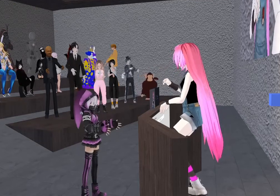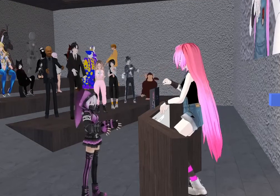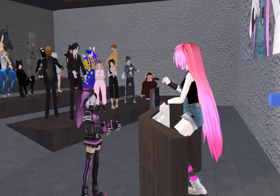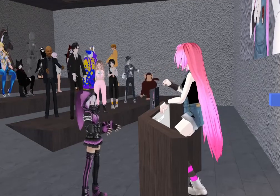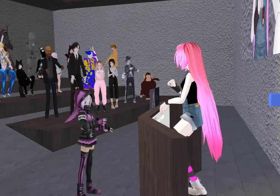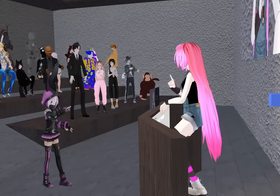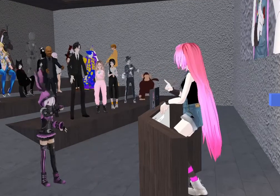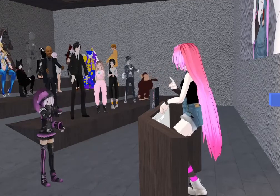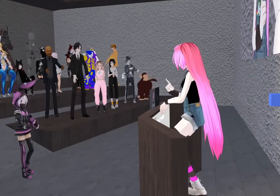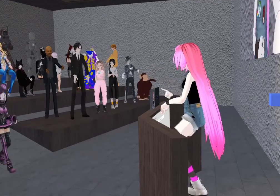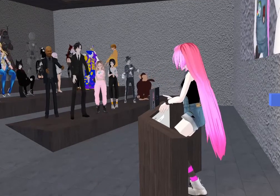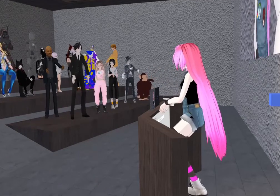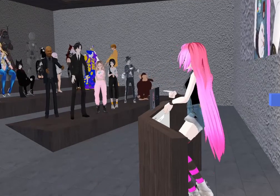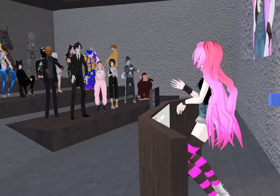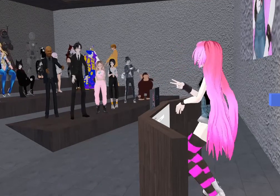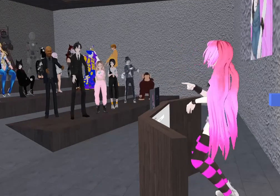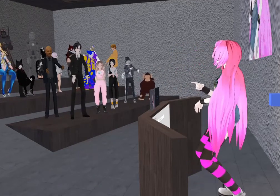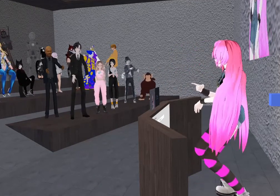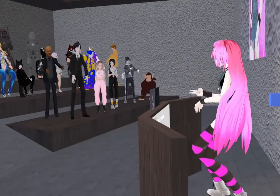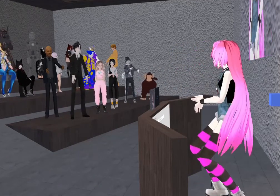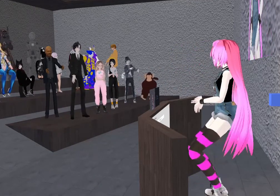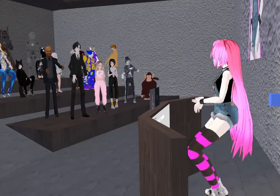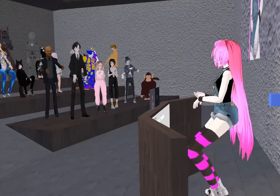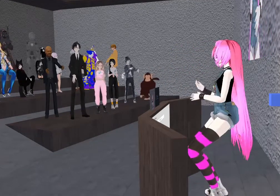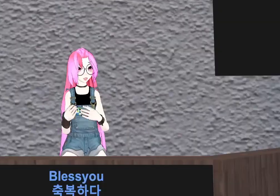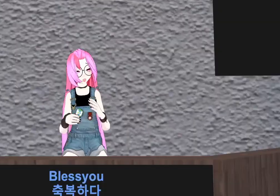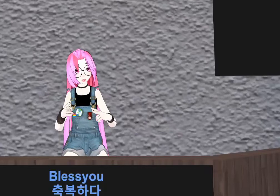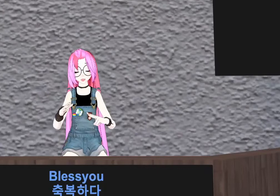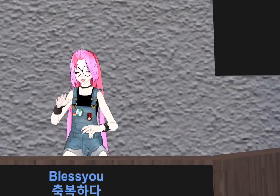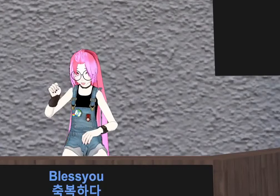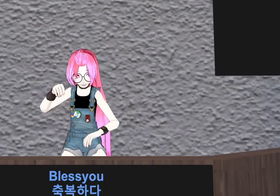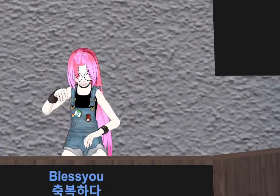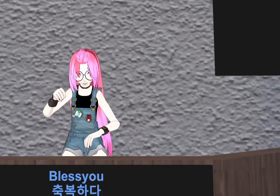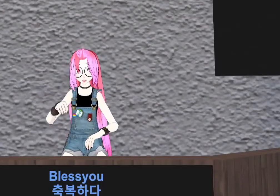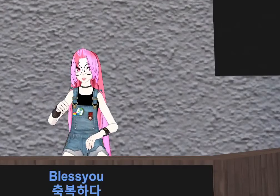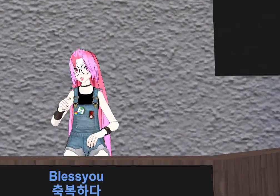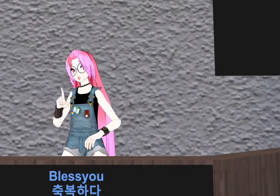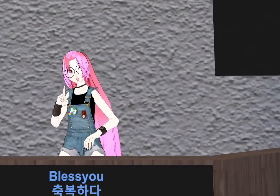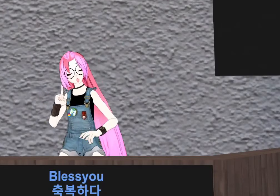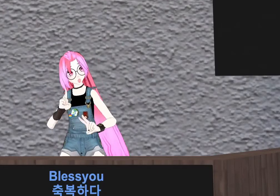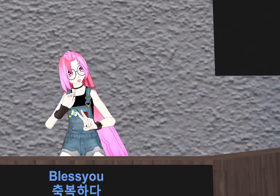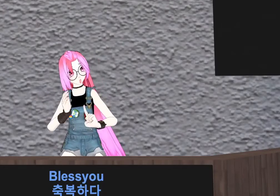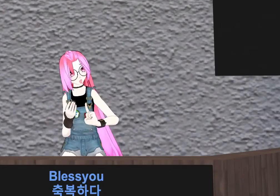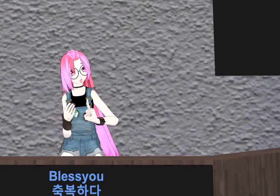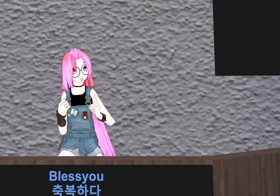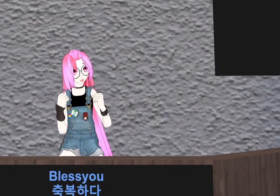Yes, good idea. So Steph said I should explain name signs for the new people, and yes. That's also part of deaf culture. That's super good